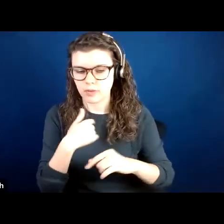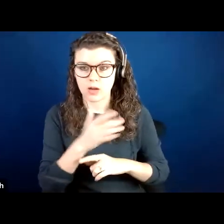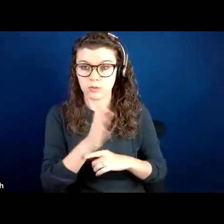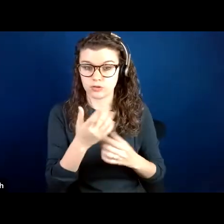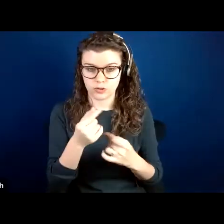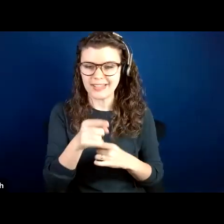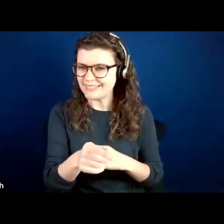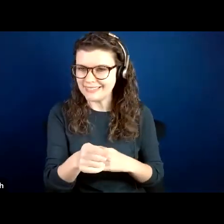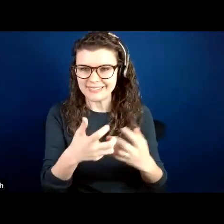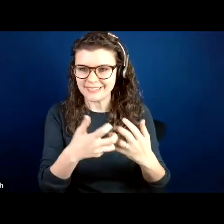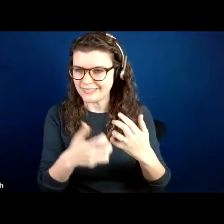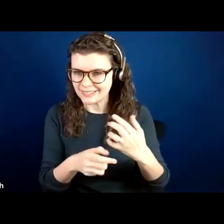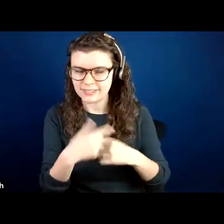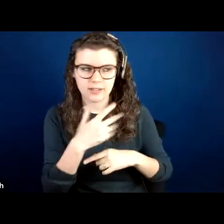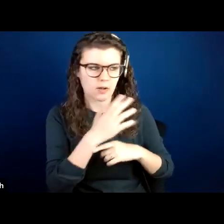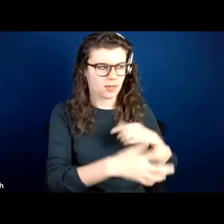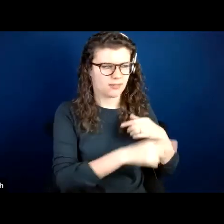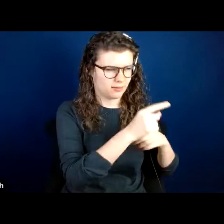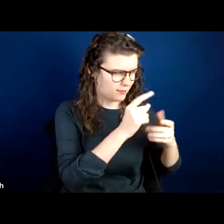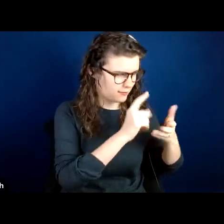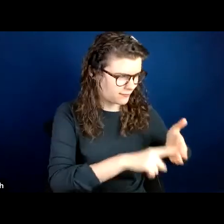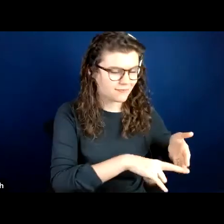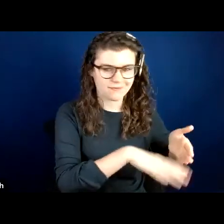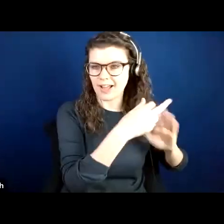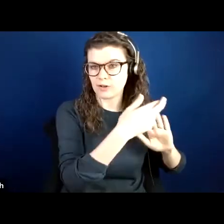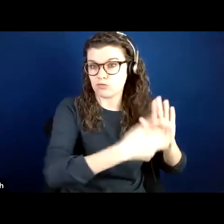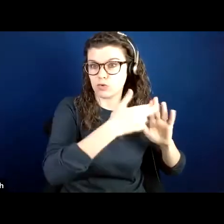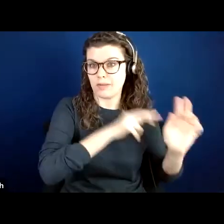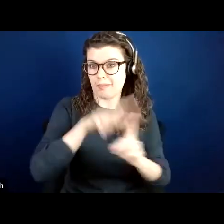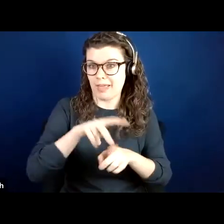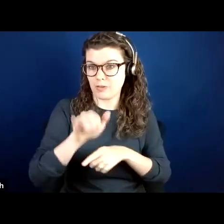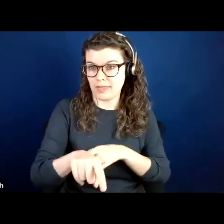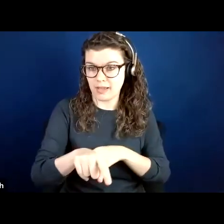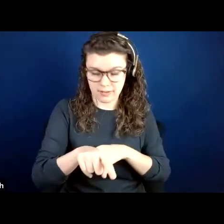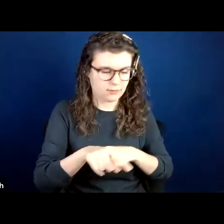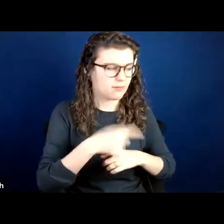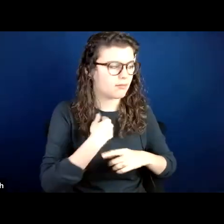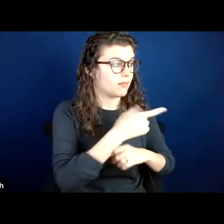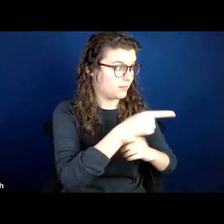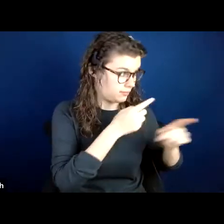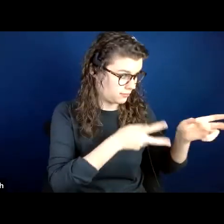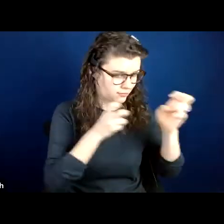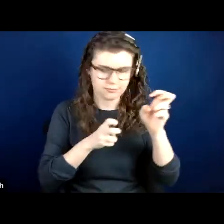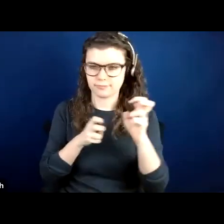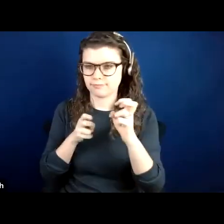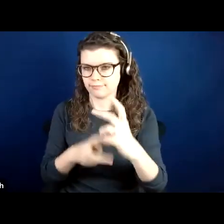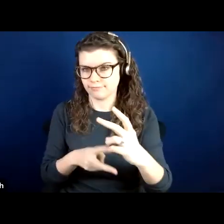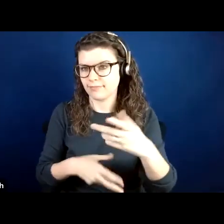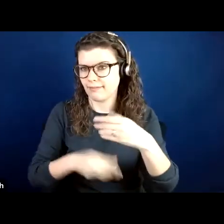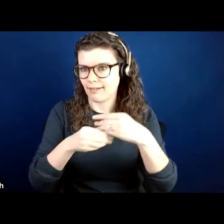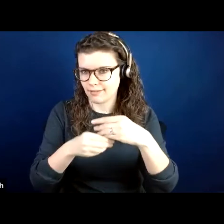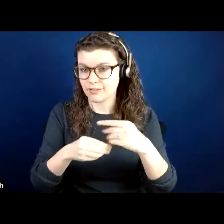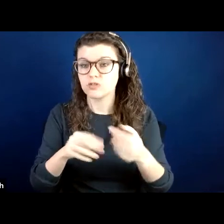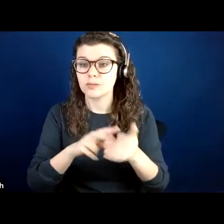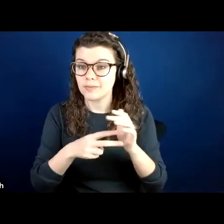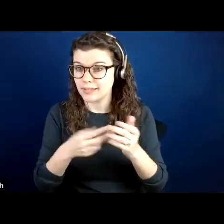a section after that called standards. So that'll be the literal text and any drawings from the access board